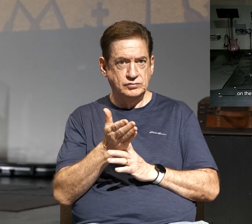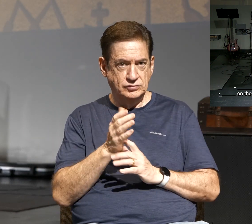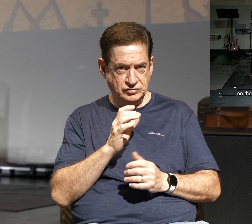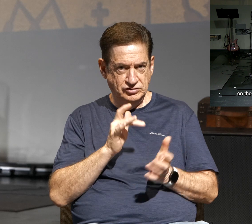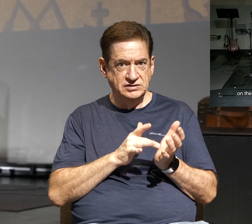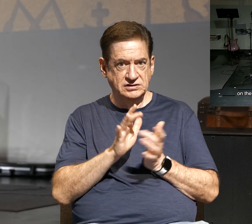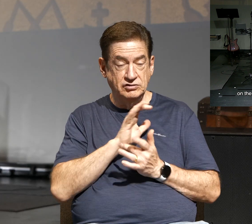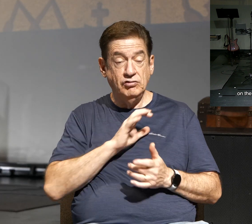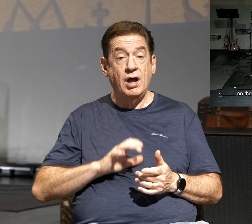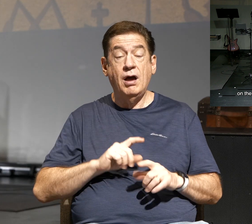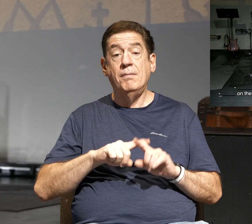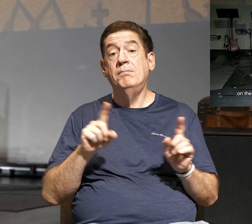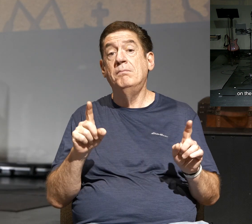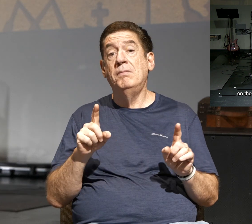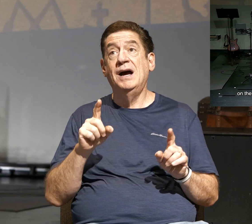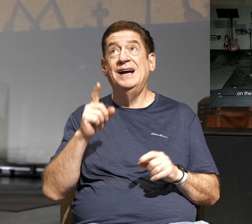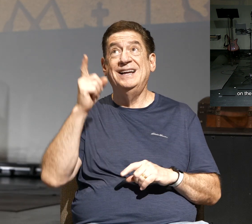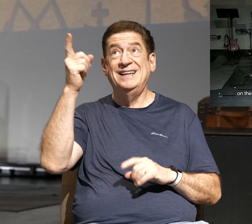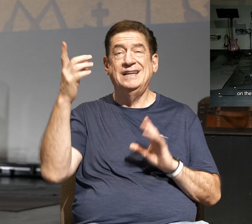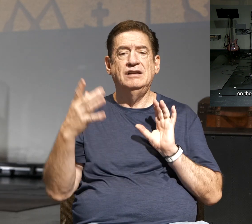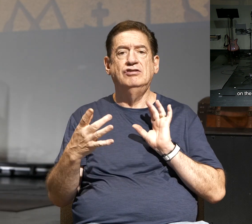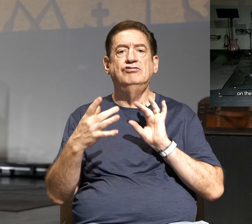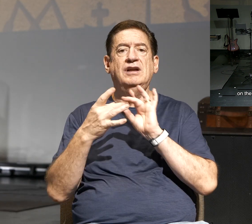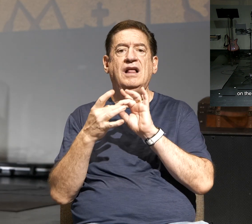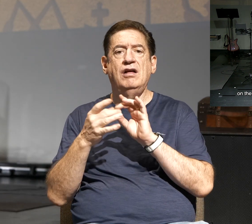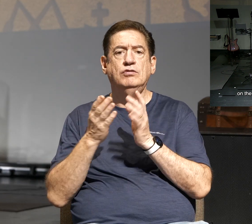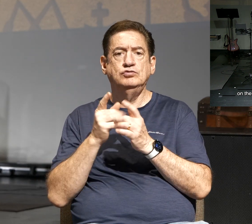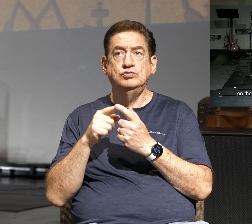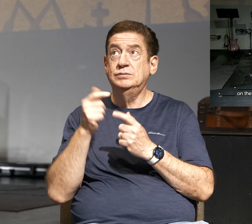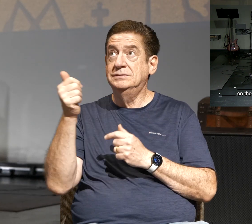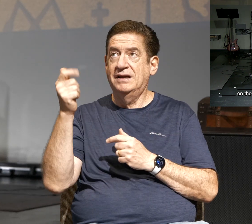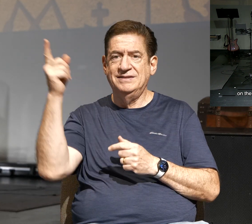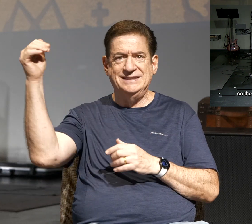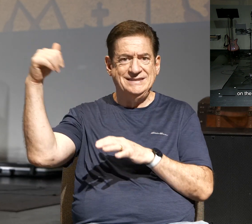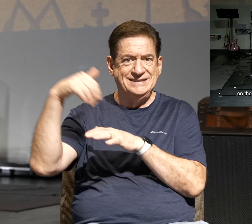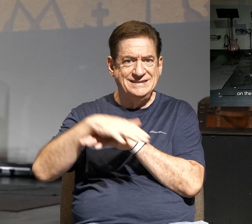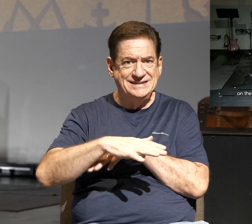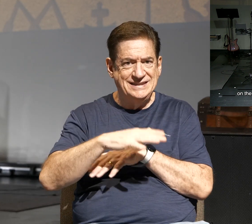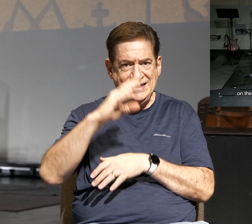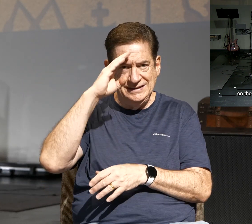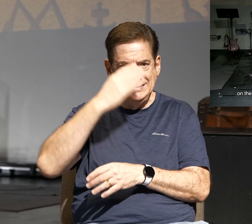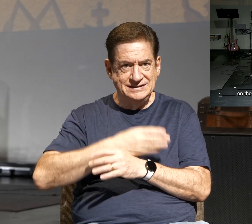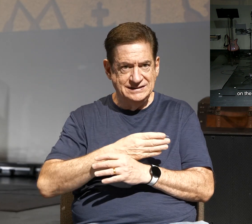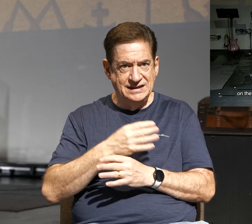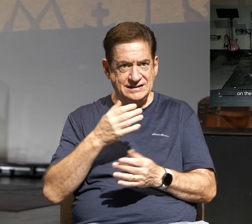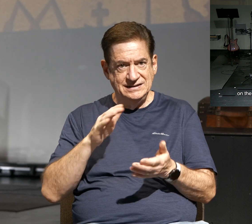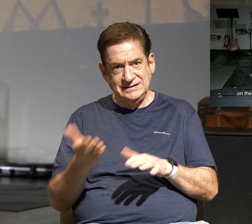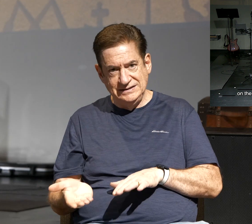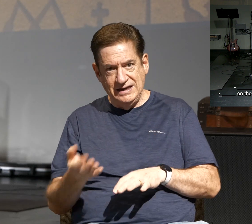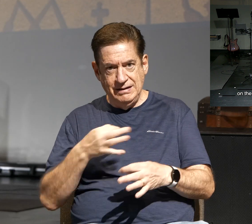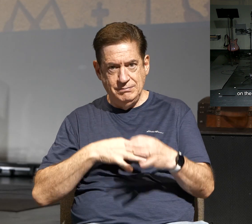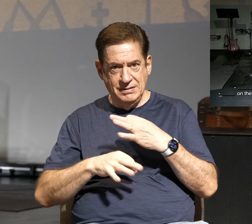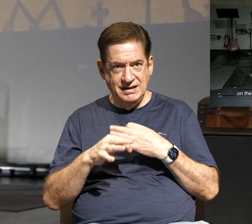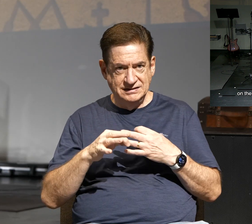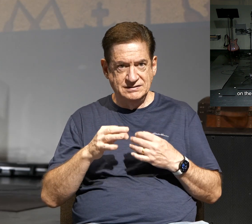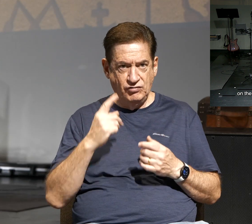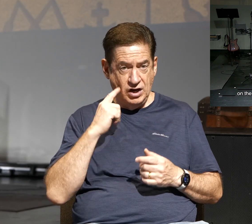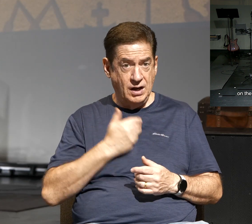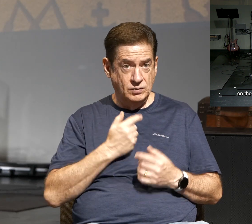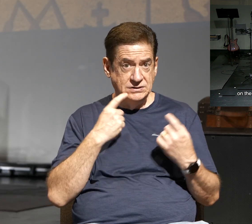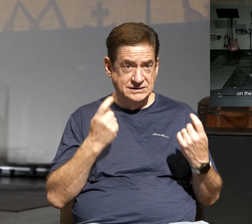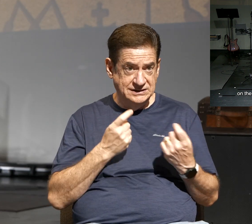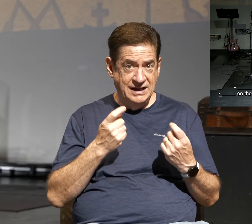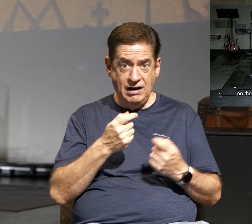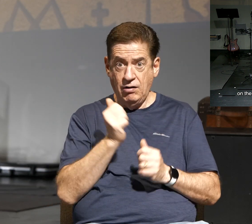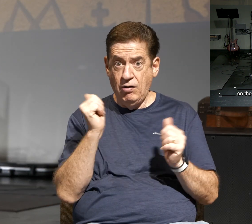Christ. Yeah, he has reconciled us to himself by sending his son to die in our place for our sins. And all who repent and believe in him